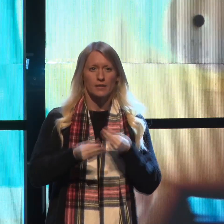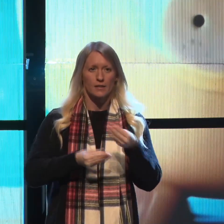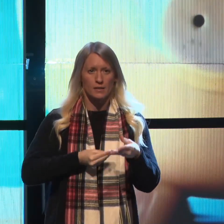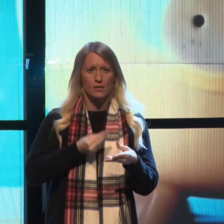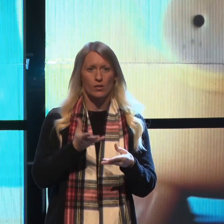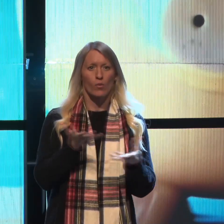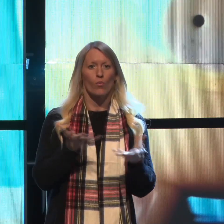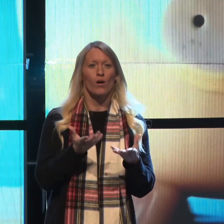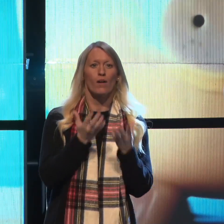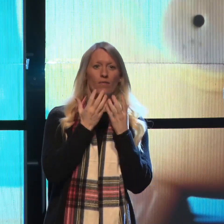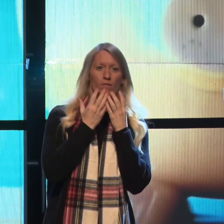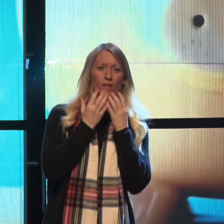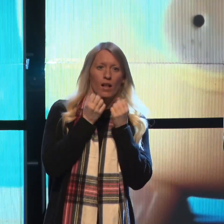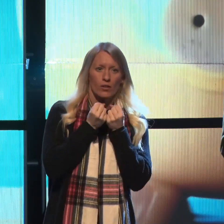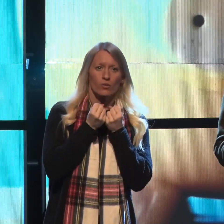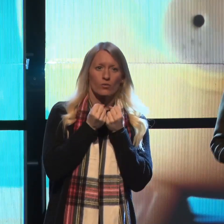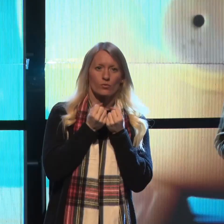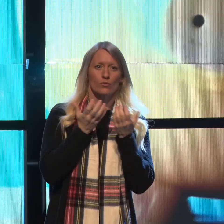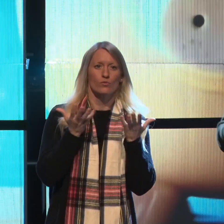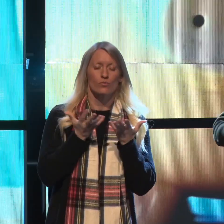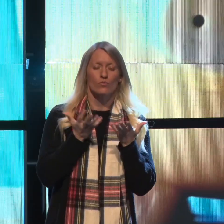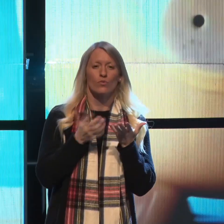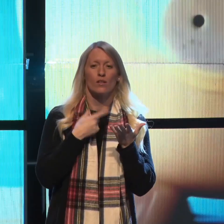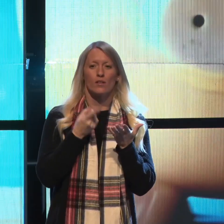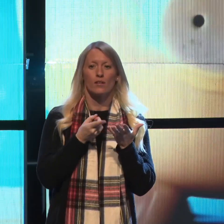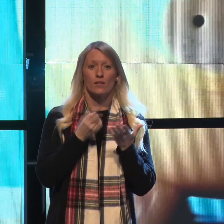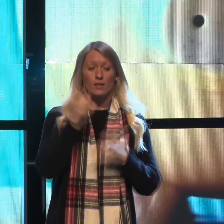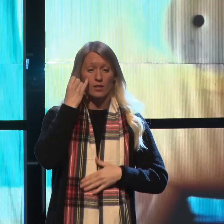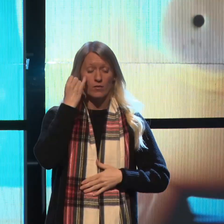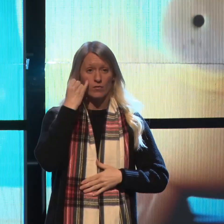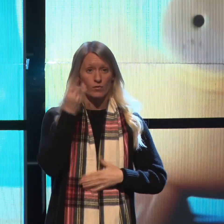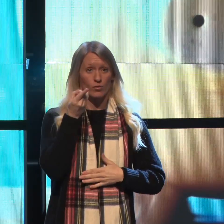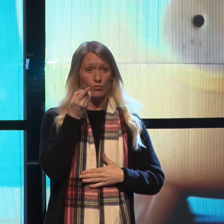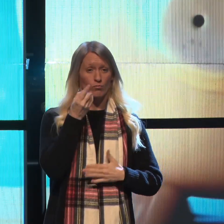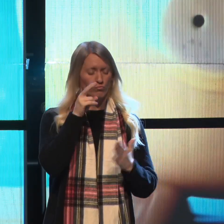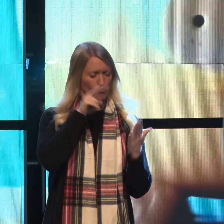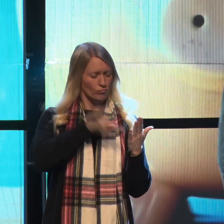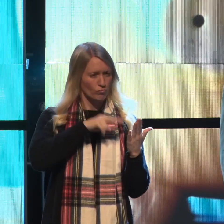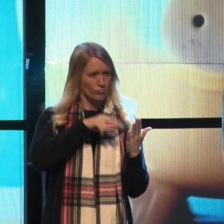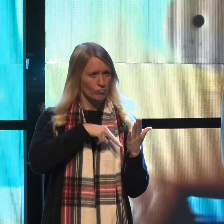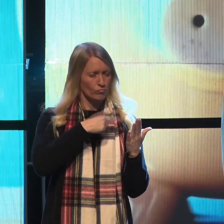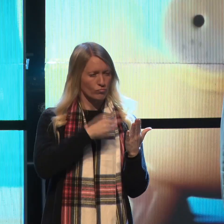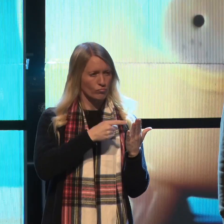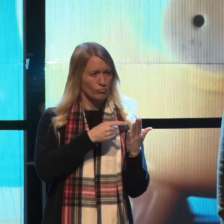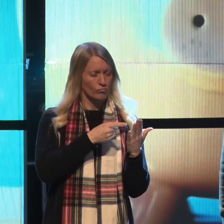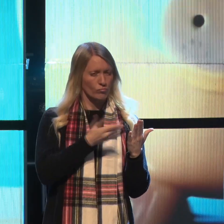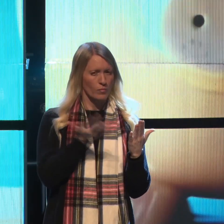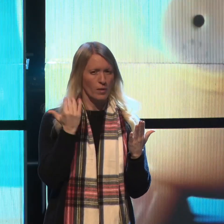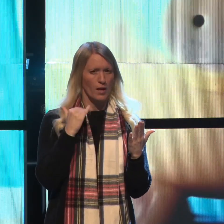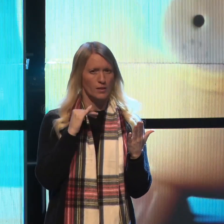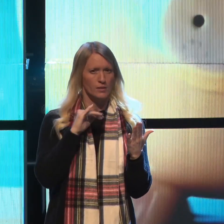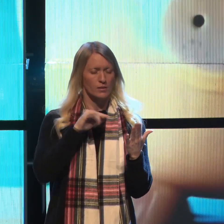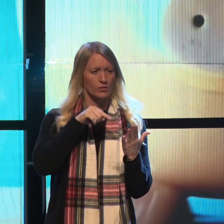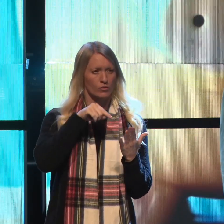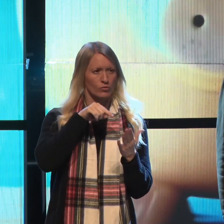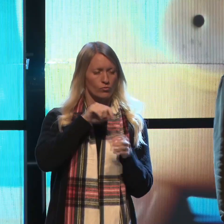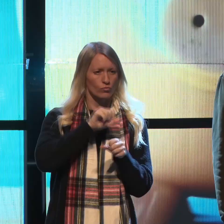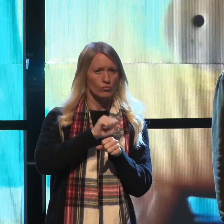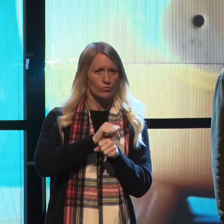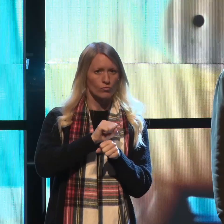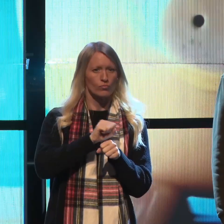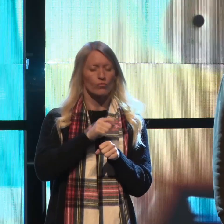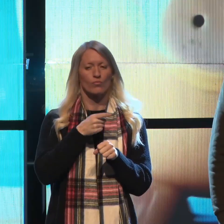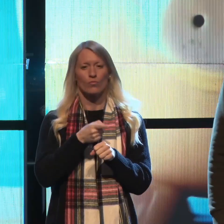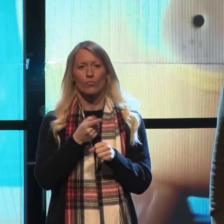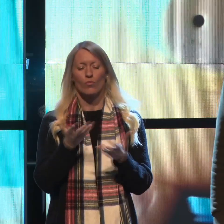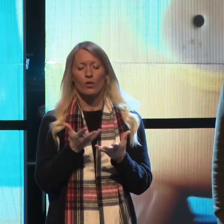reflect? Like if you were to look at your registry, I mean, we don't have checkbook registries anymore, but like what would it say about your values